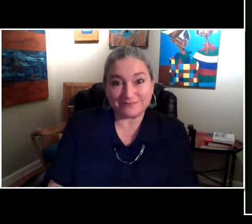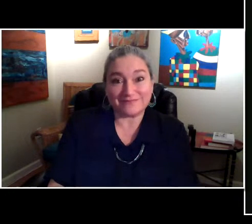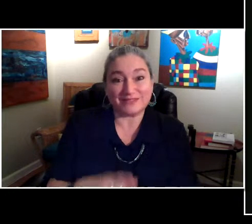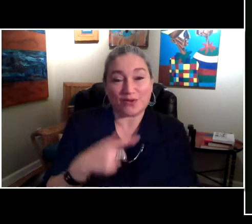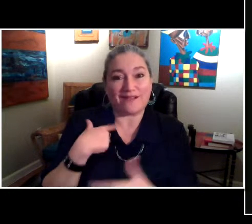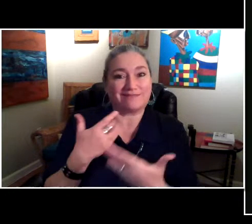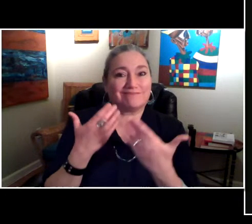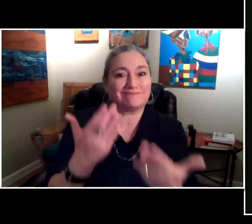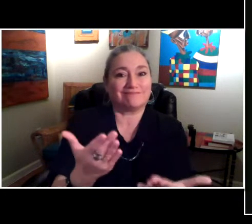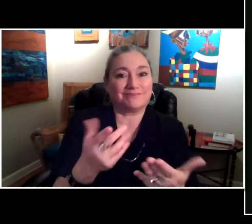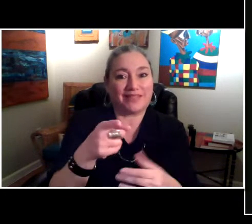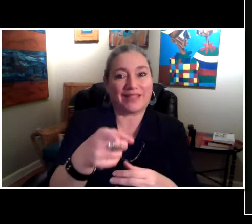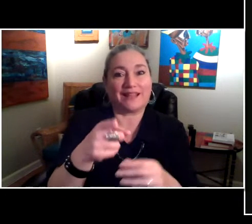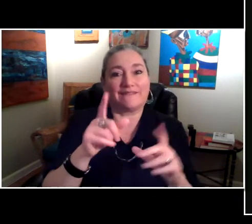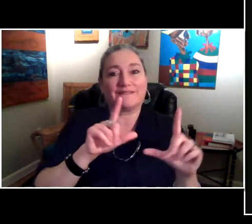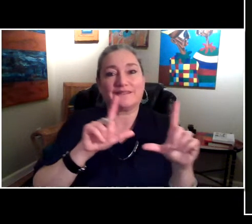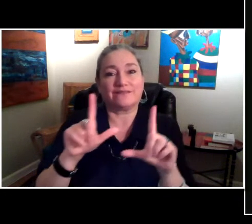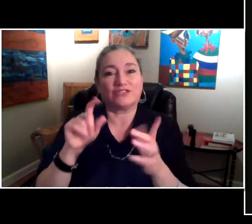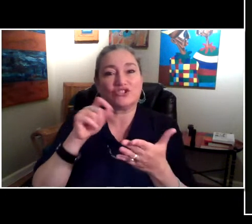slide.